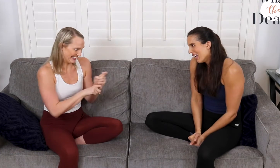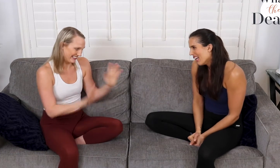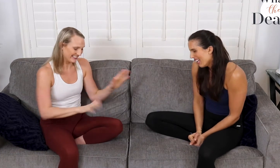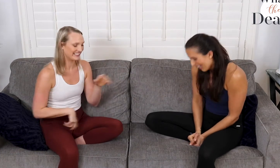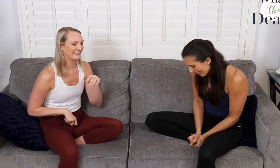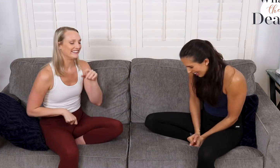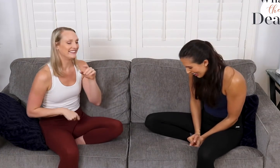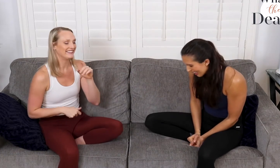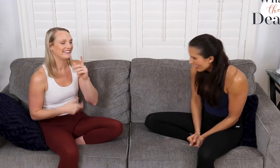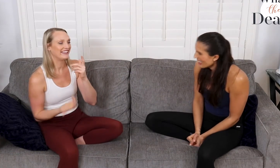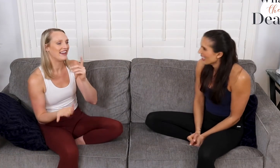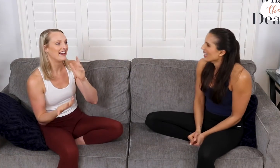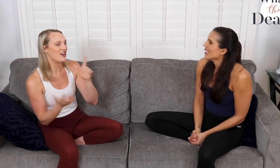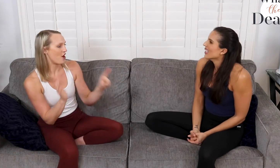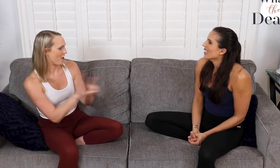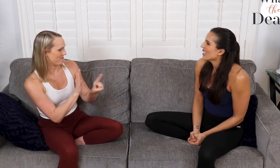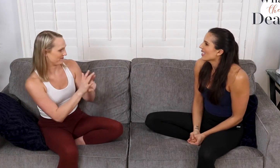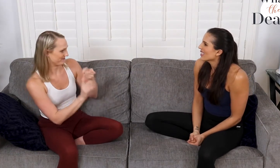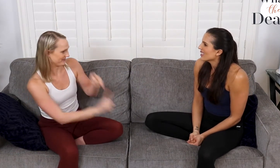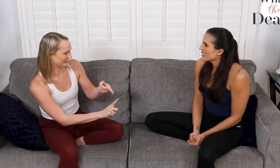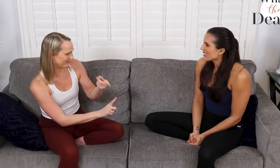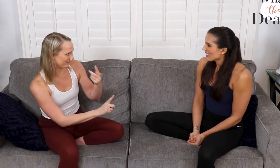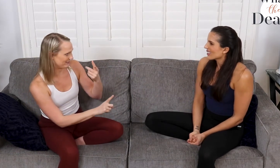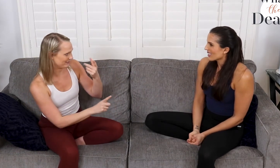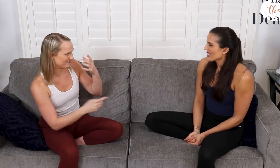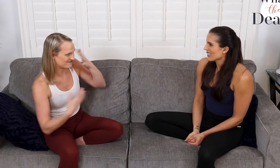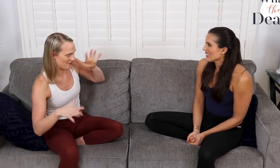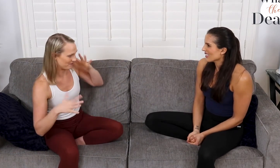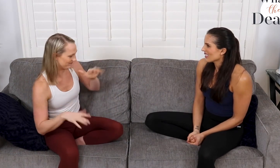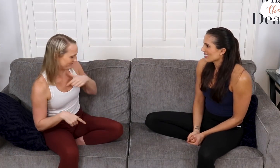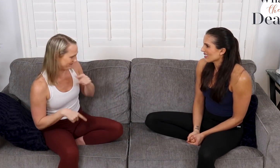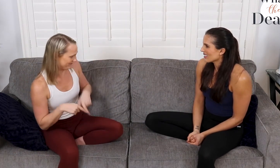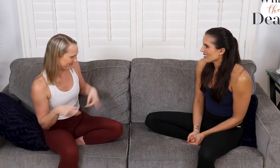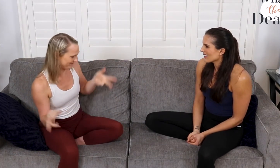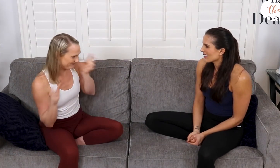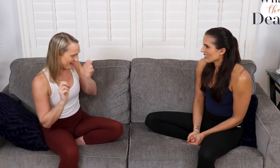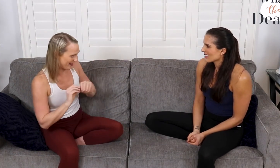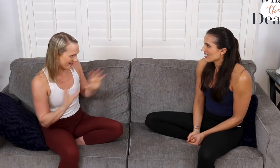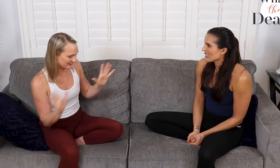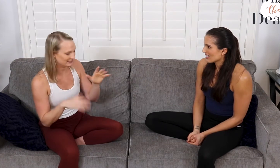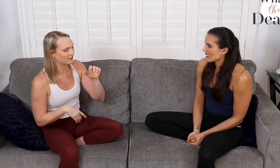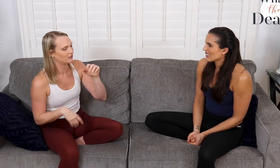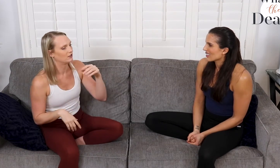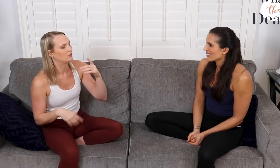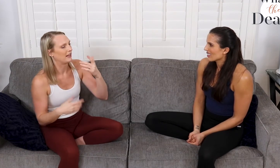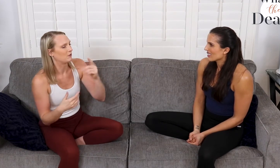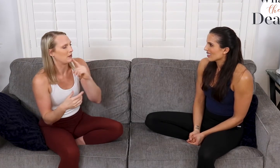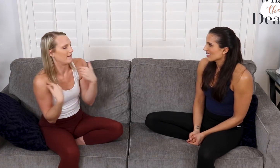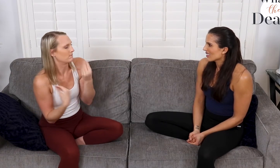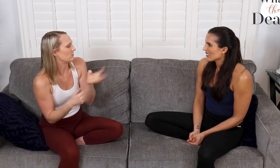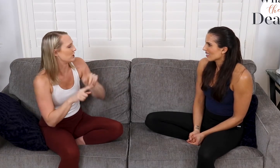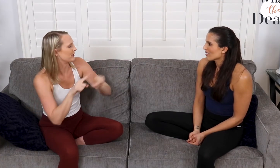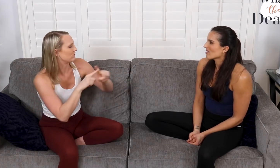have, to help understand that we are actually humans. We're still learning about our own selves, and we have a lot of stories